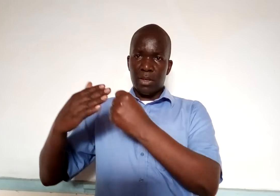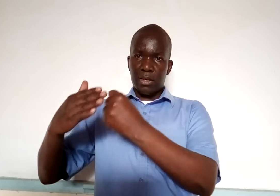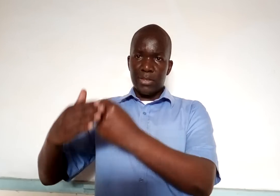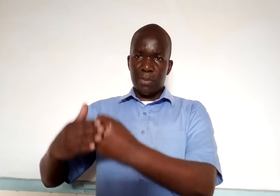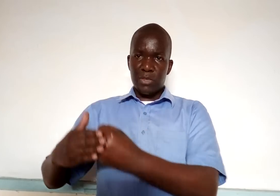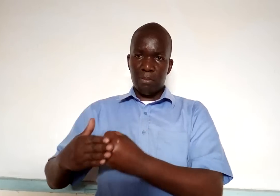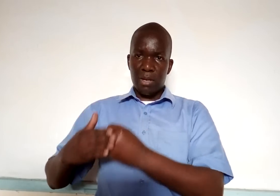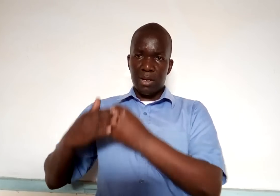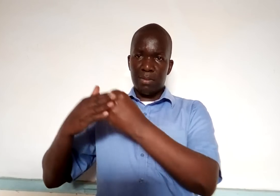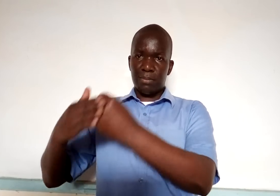September,